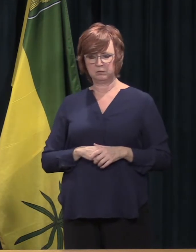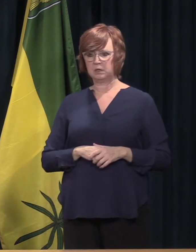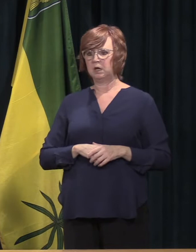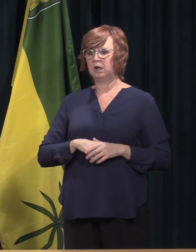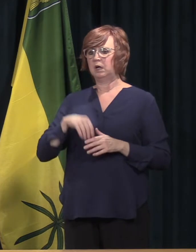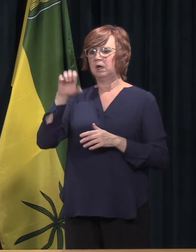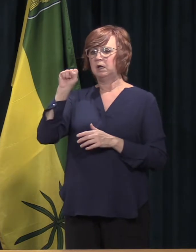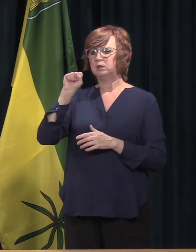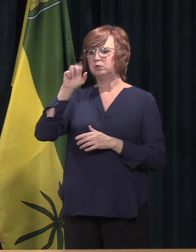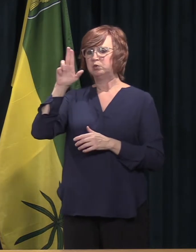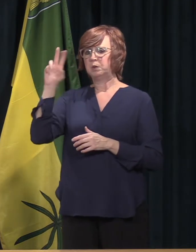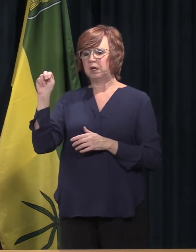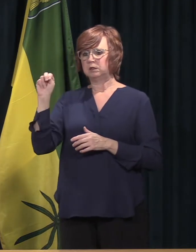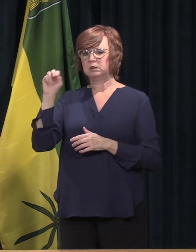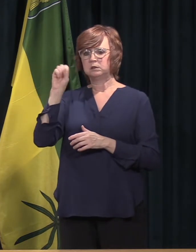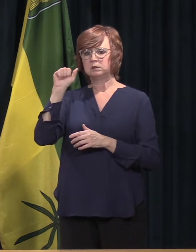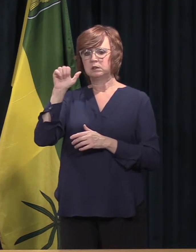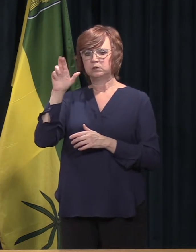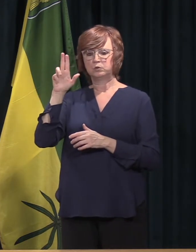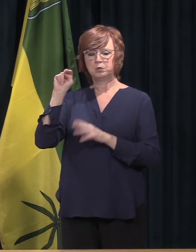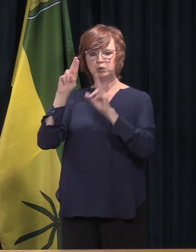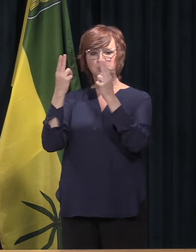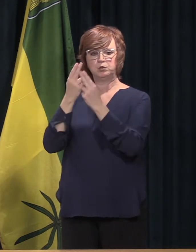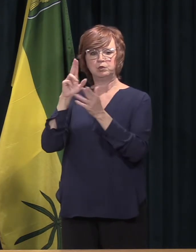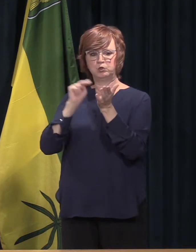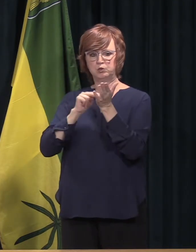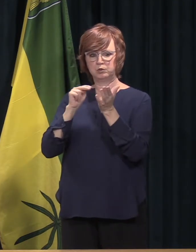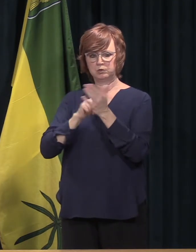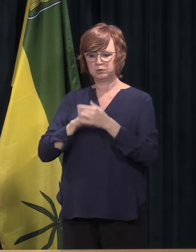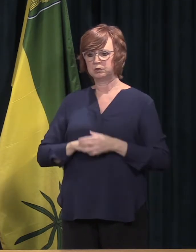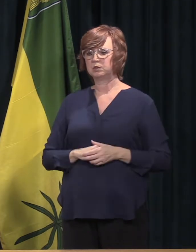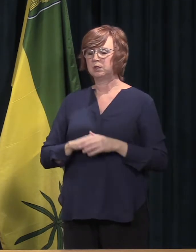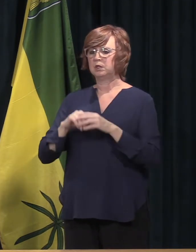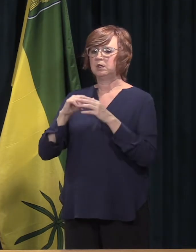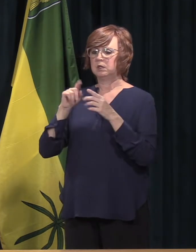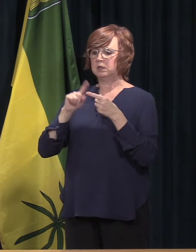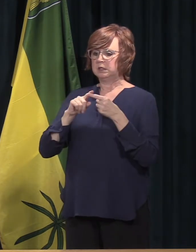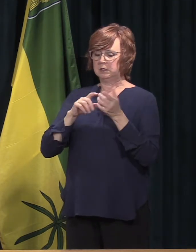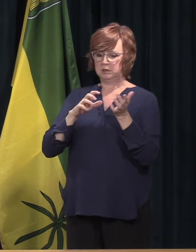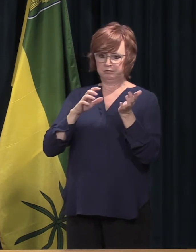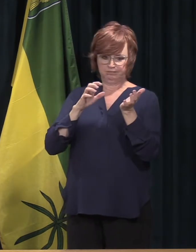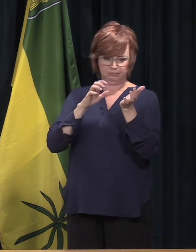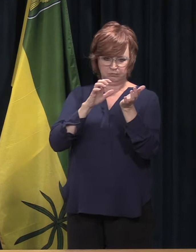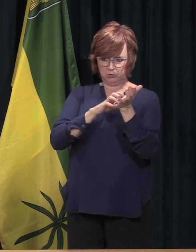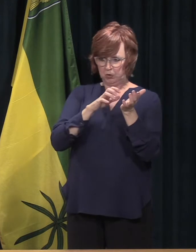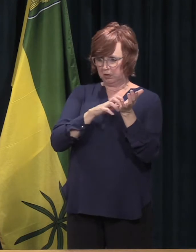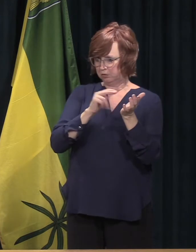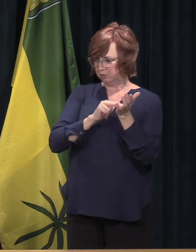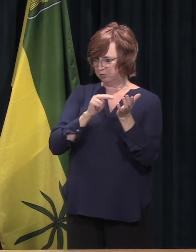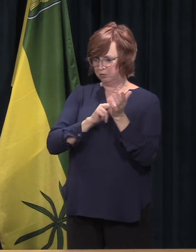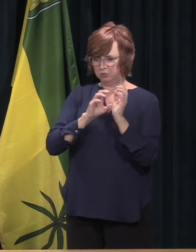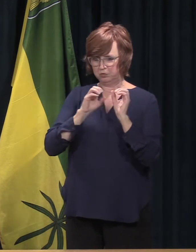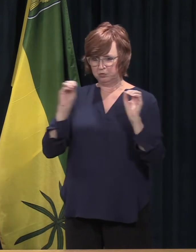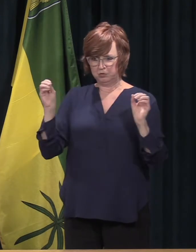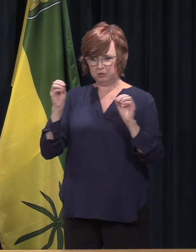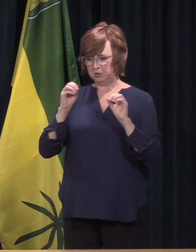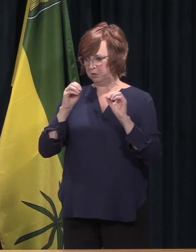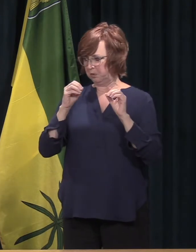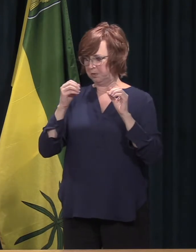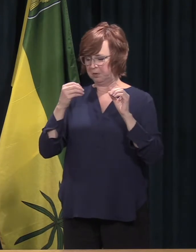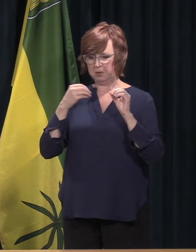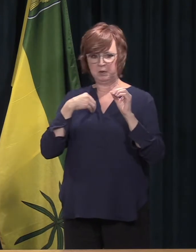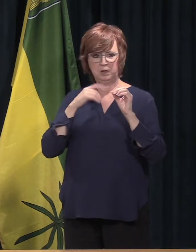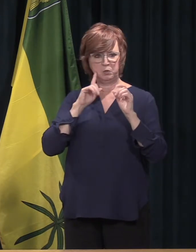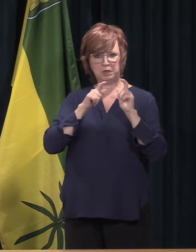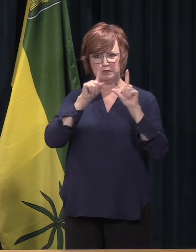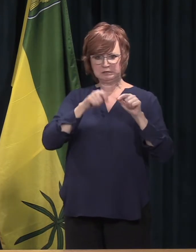Union that medical professionals, like others, are not being tested until they show symptoms.